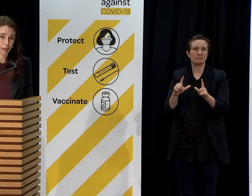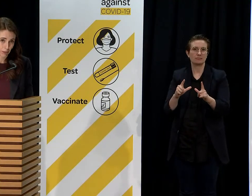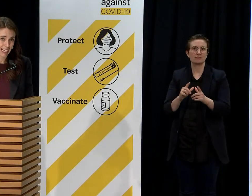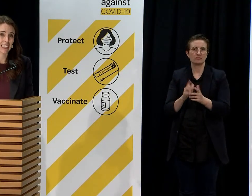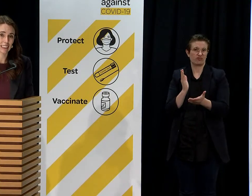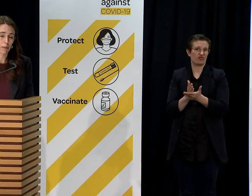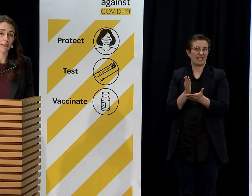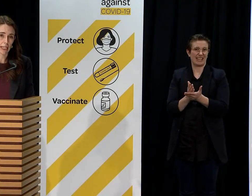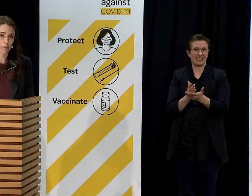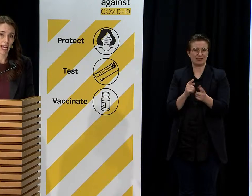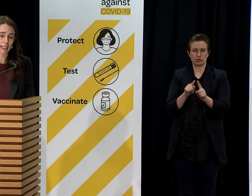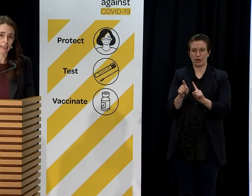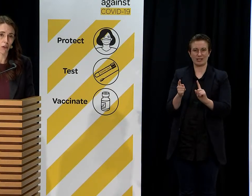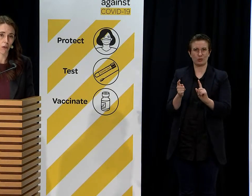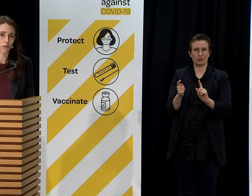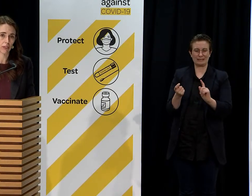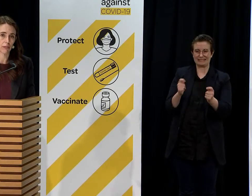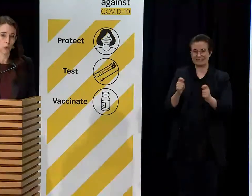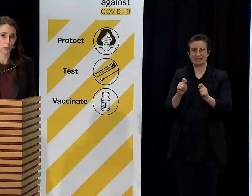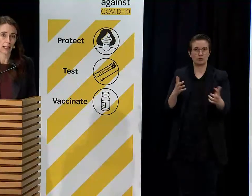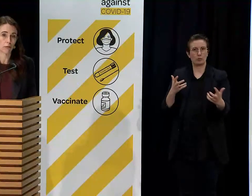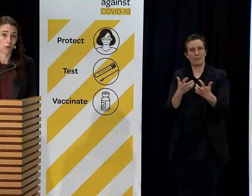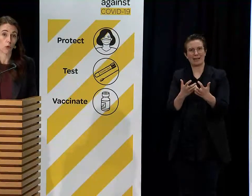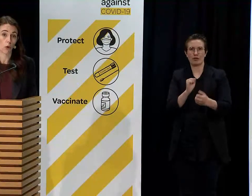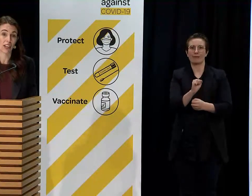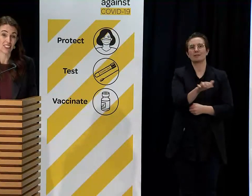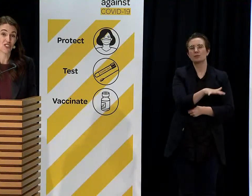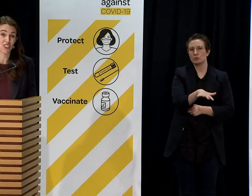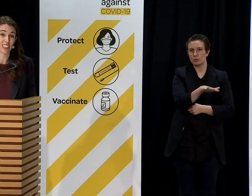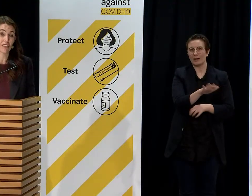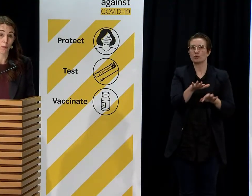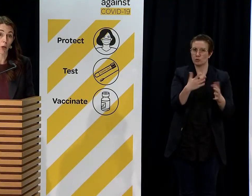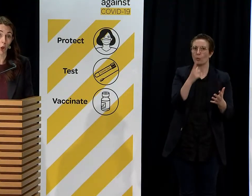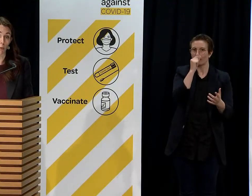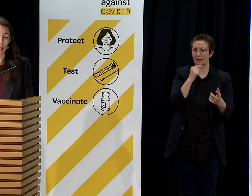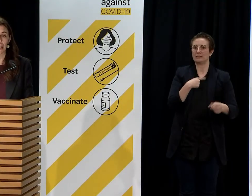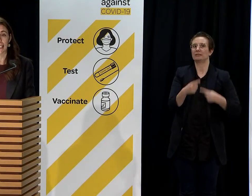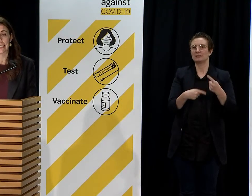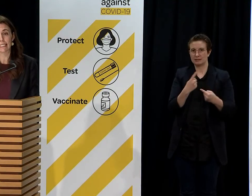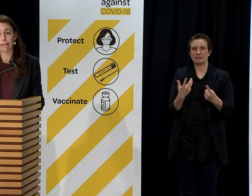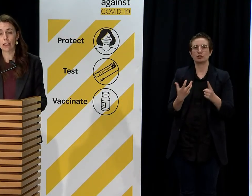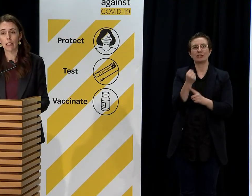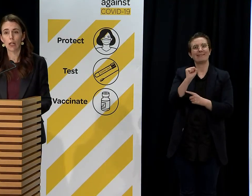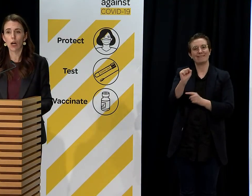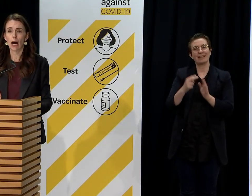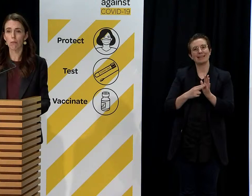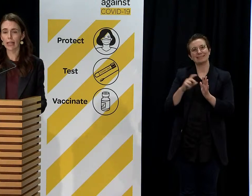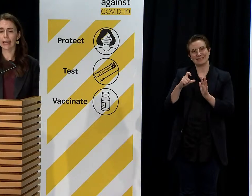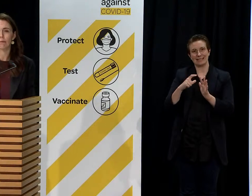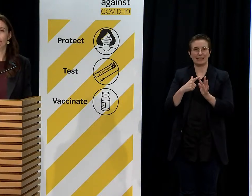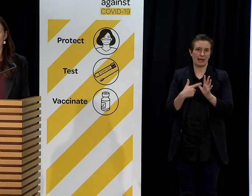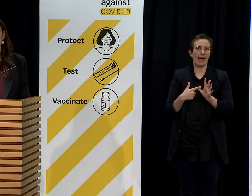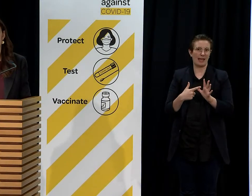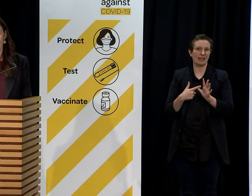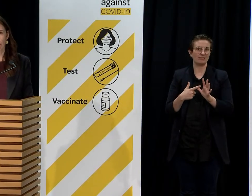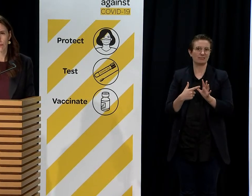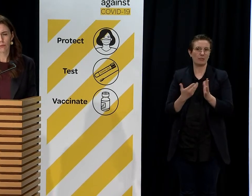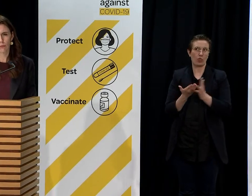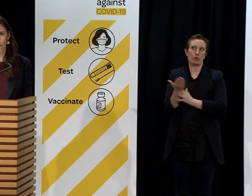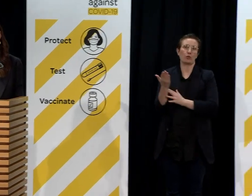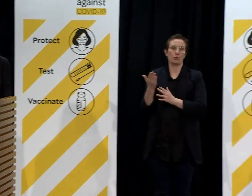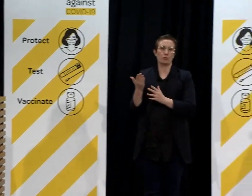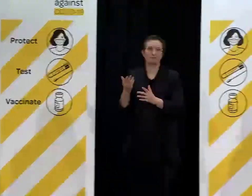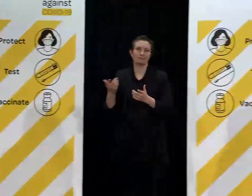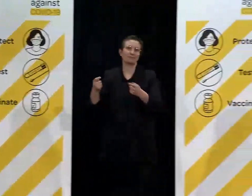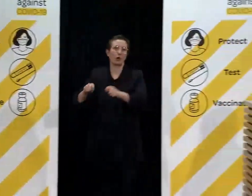to mitigate some against some of the impacts of level three and four on our students for prolonged periods. Just going